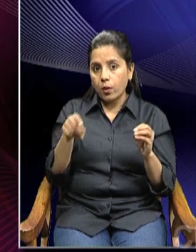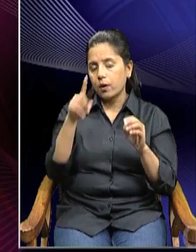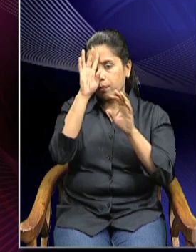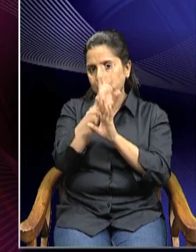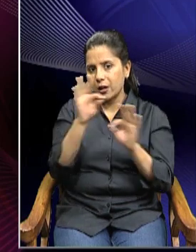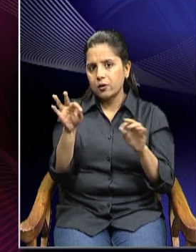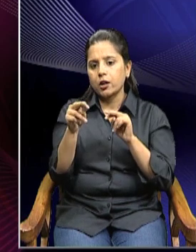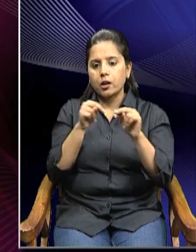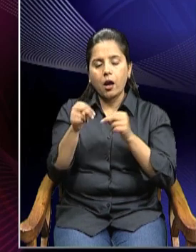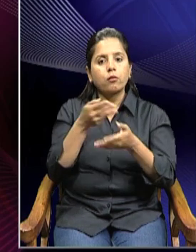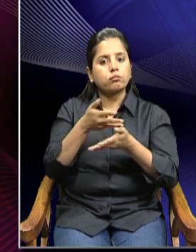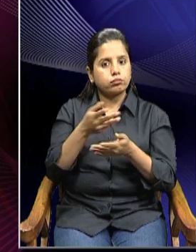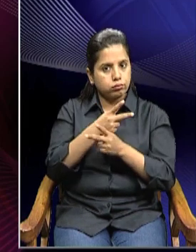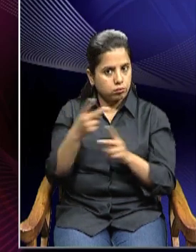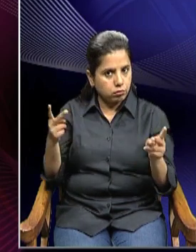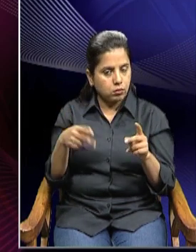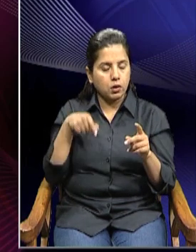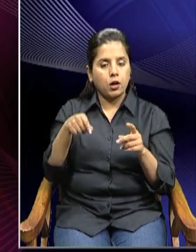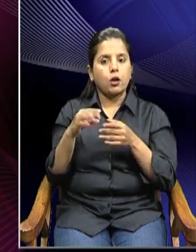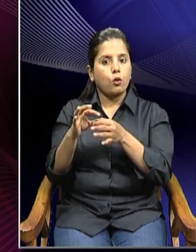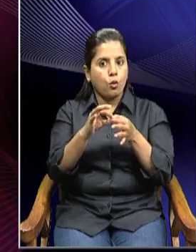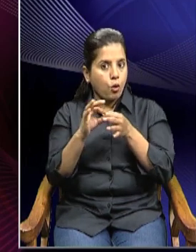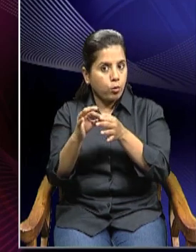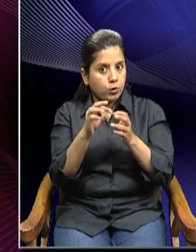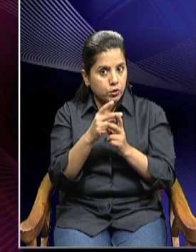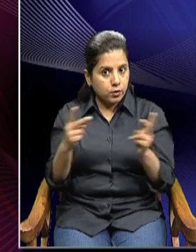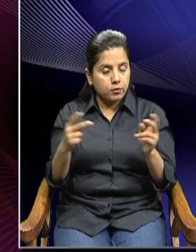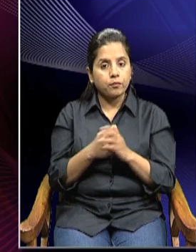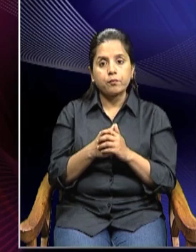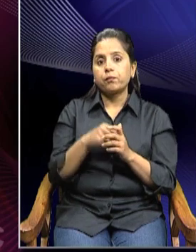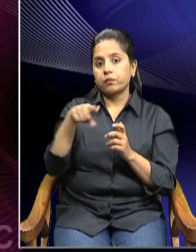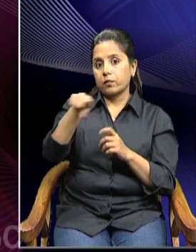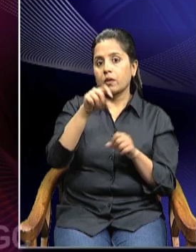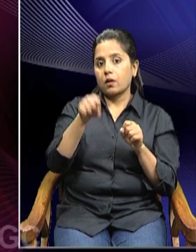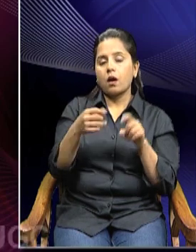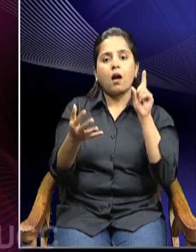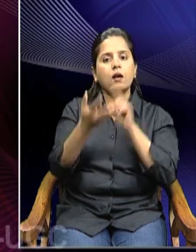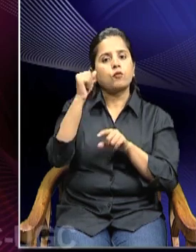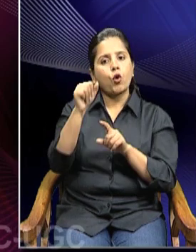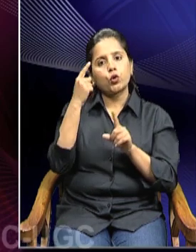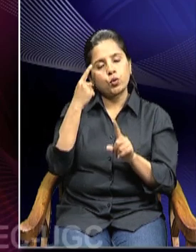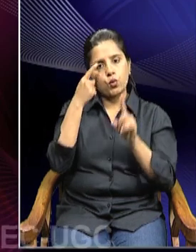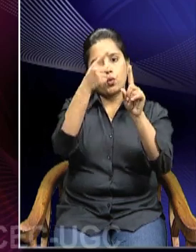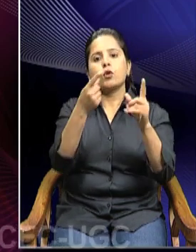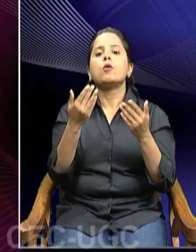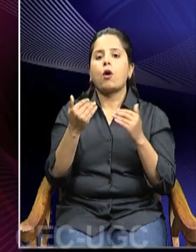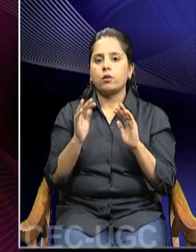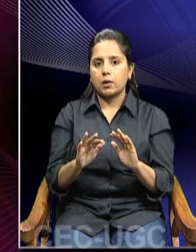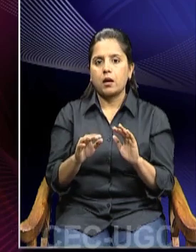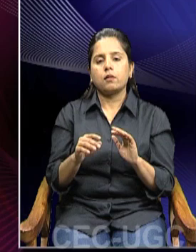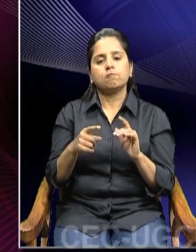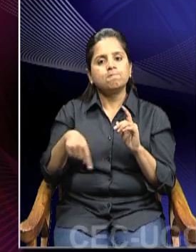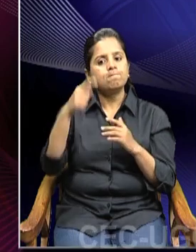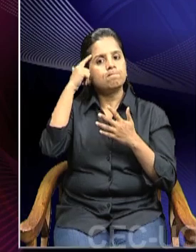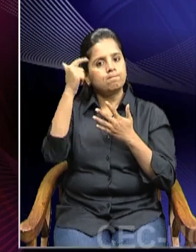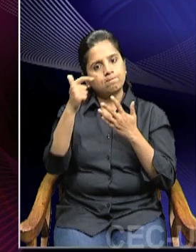peaceful negotiations and cooperation, they can achieve their goals and